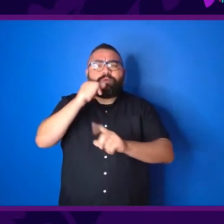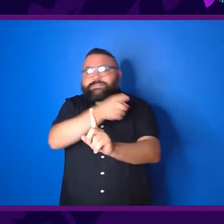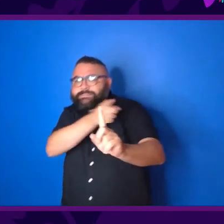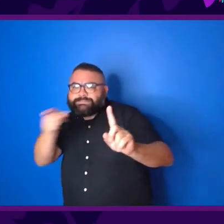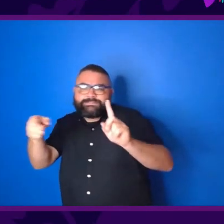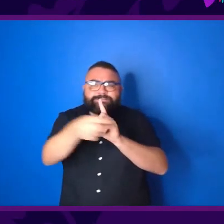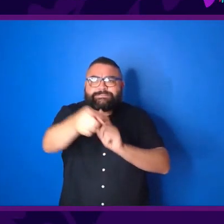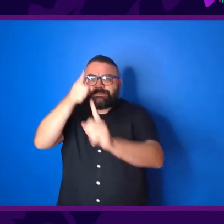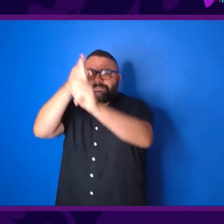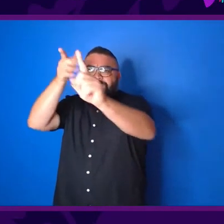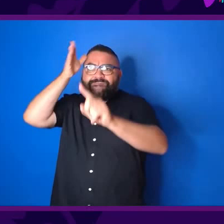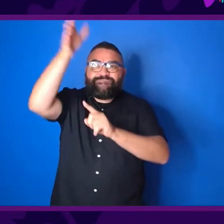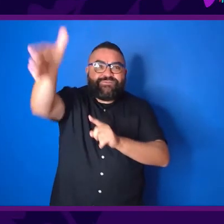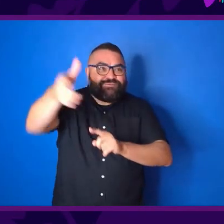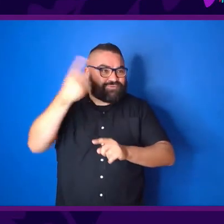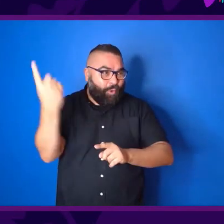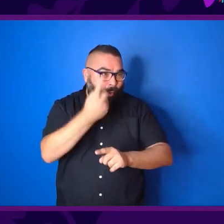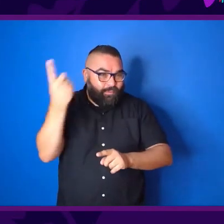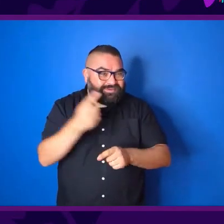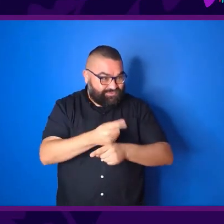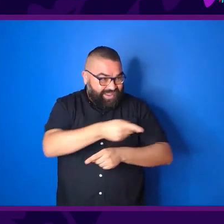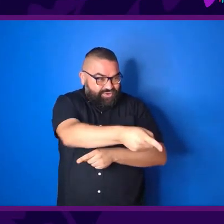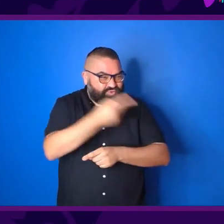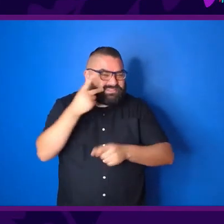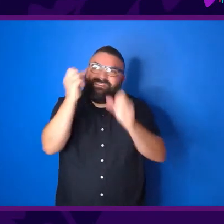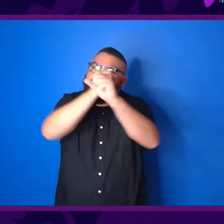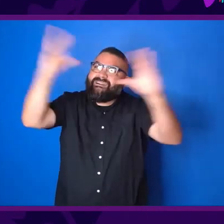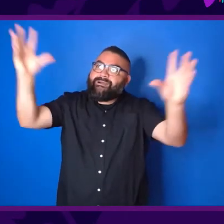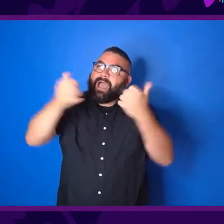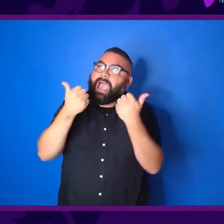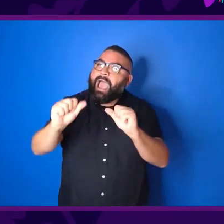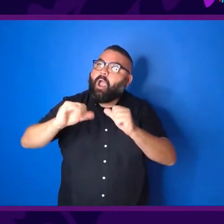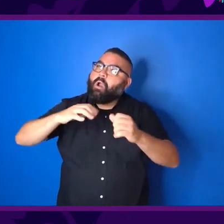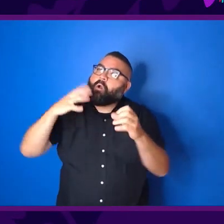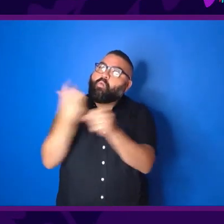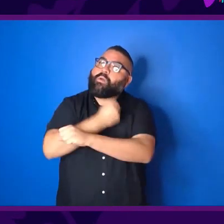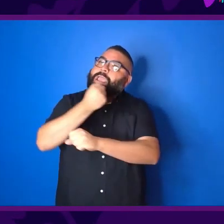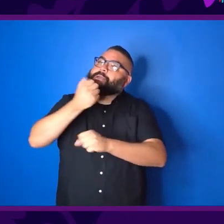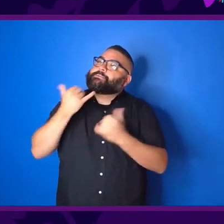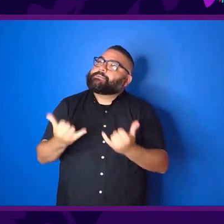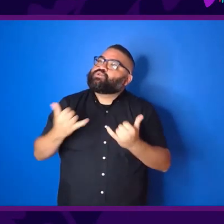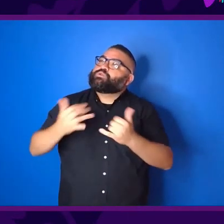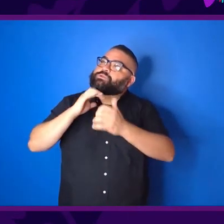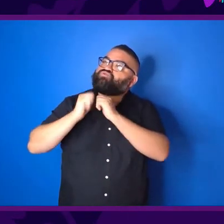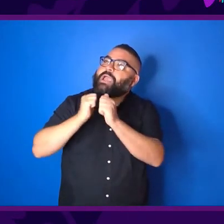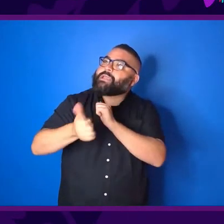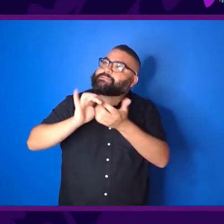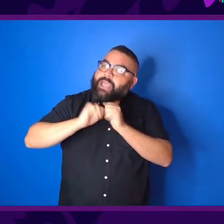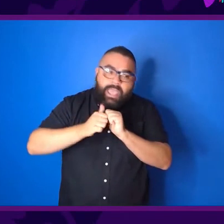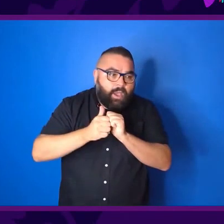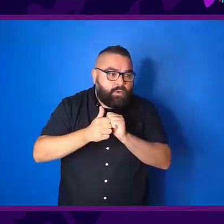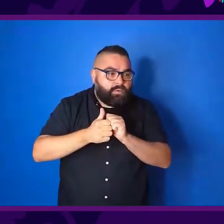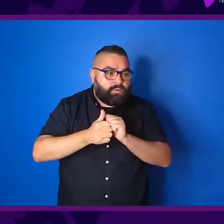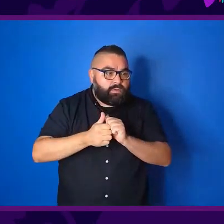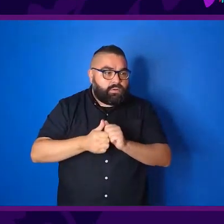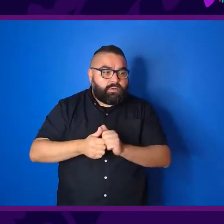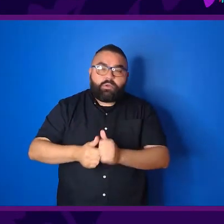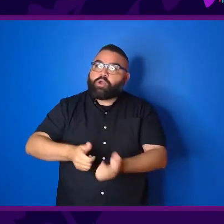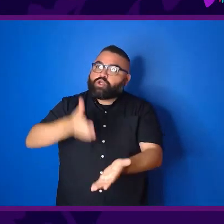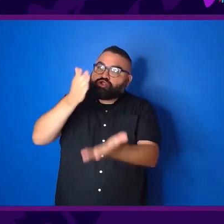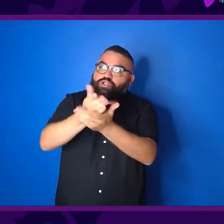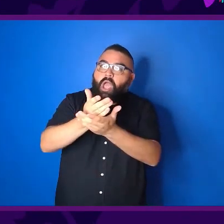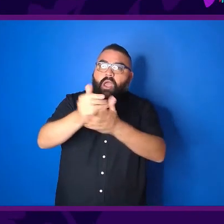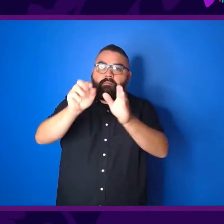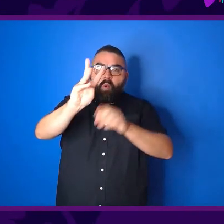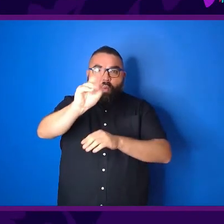saying, how are we going to win this year's race? How are we going to stop the wall right now? What are we